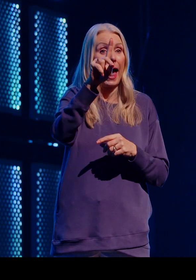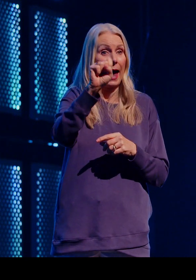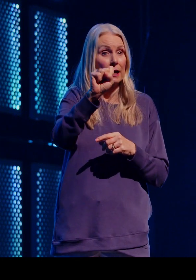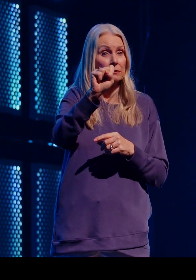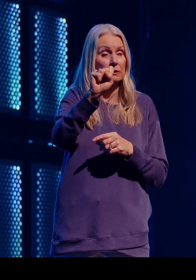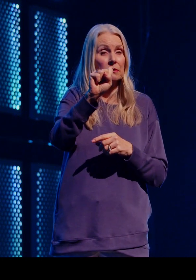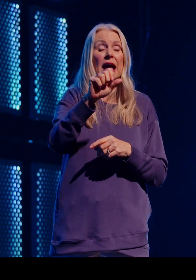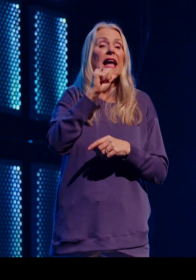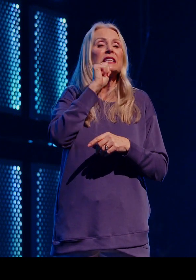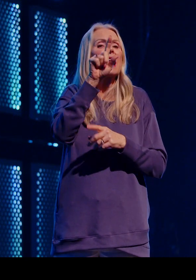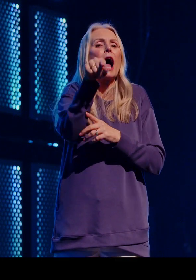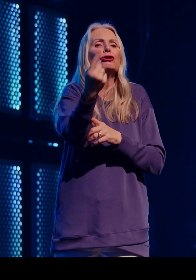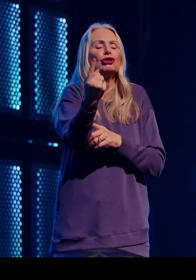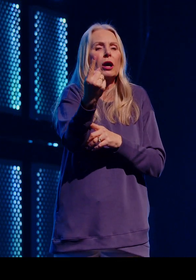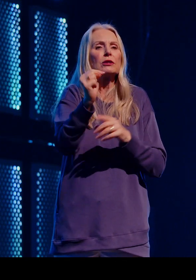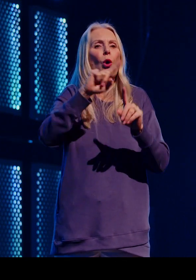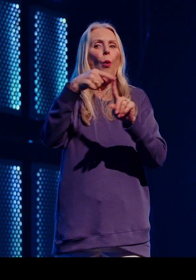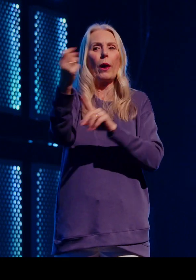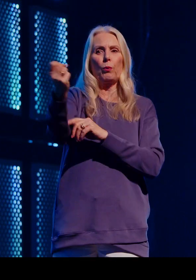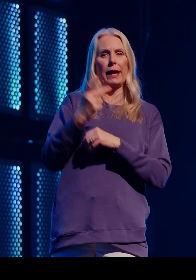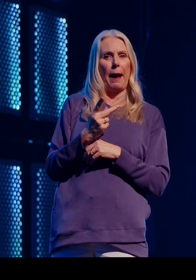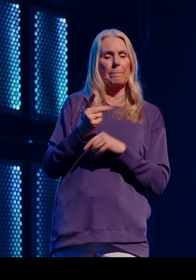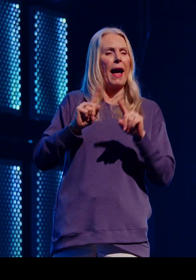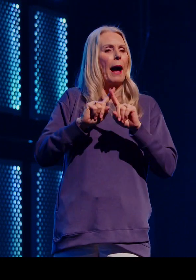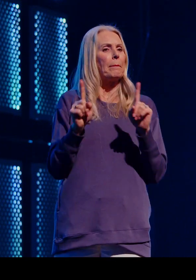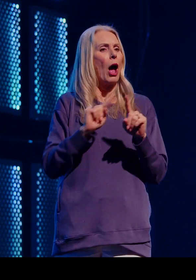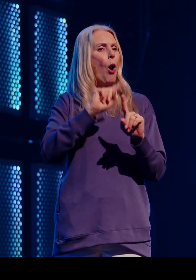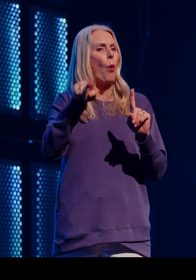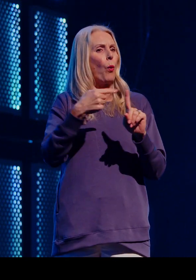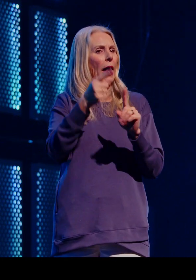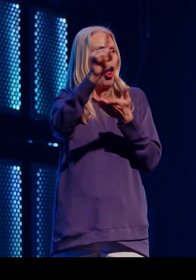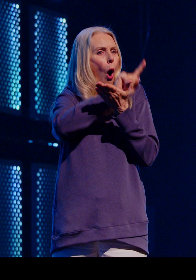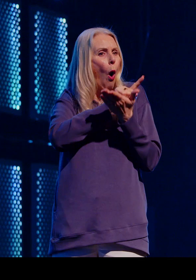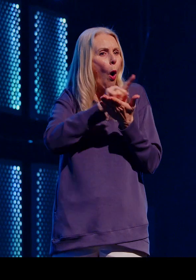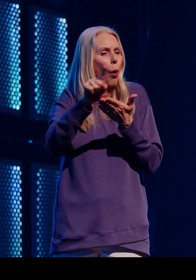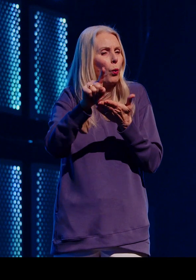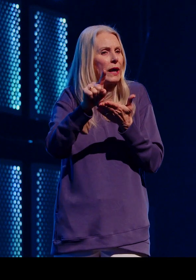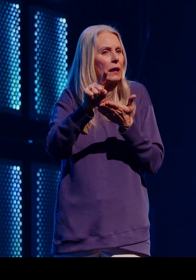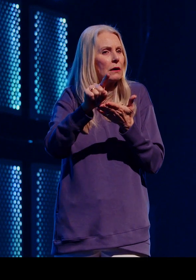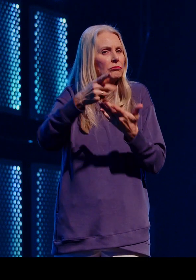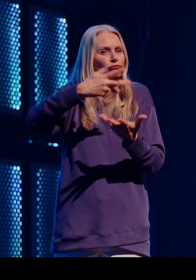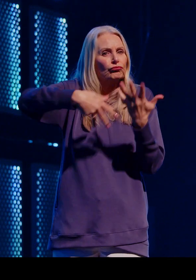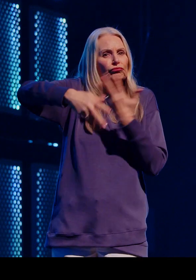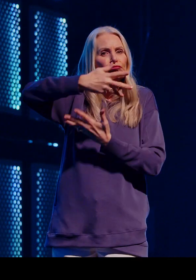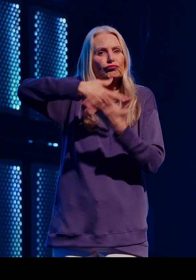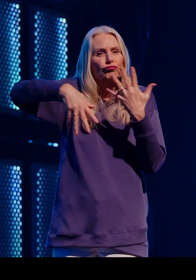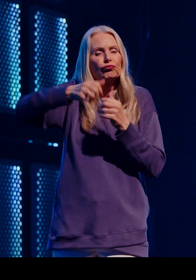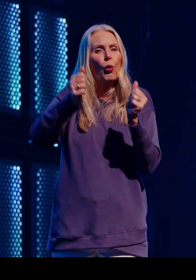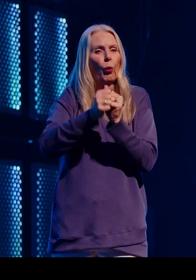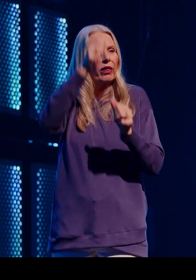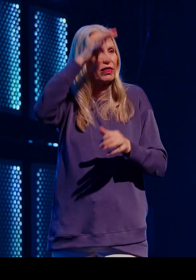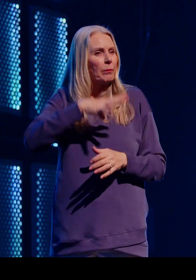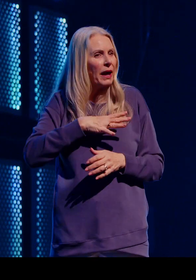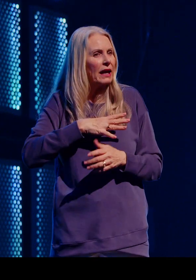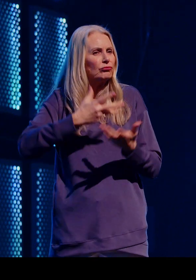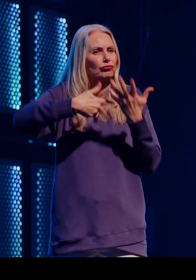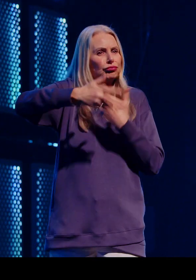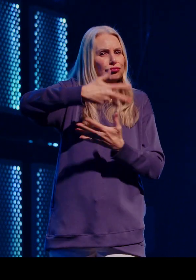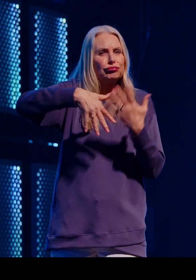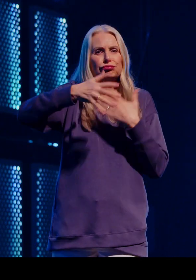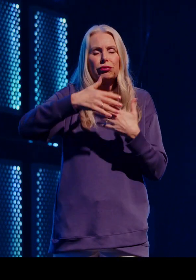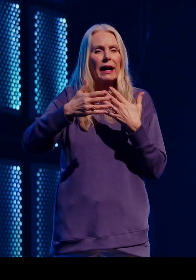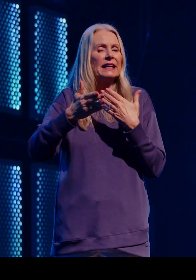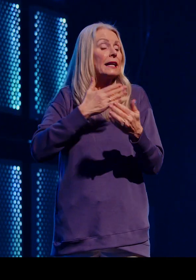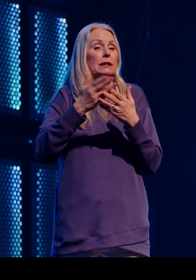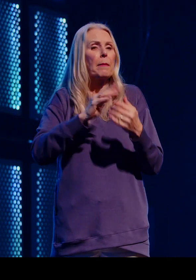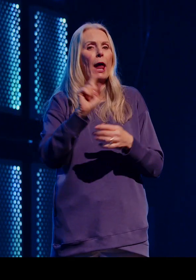specifically, is not just the choir when we come back, but being with them the week that we're there down in Belize, or in this case, Belize, or wherever we go.